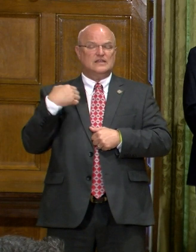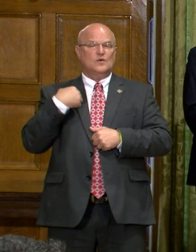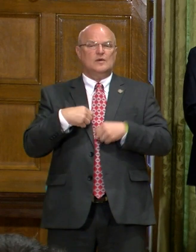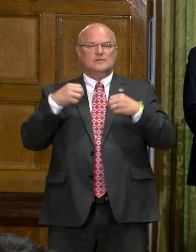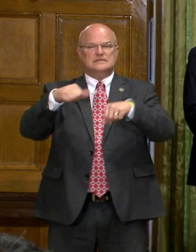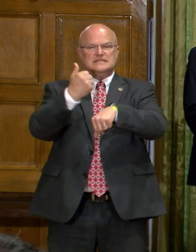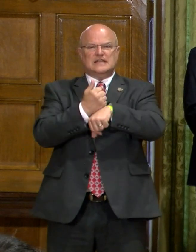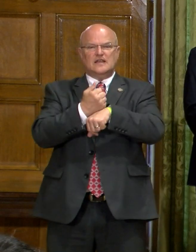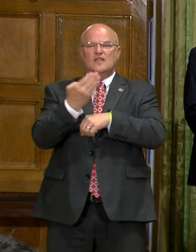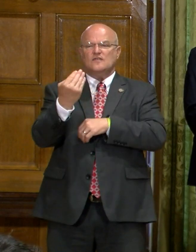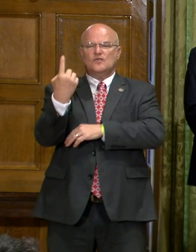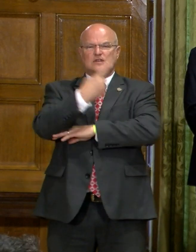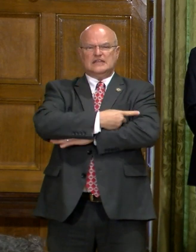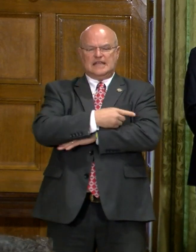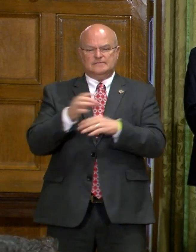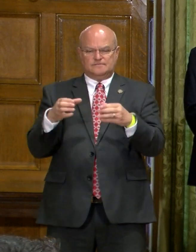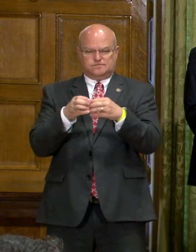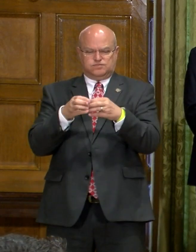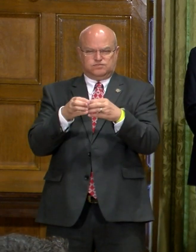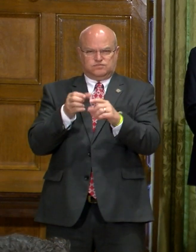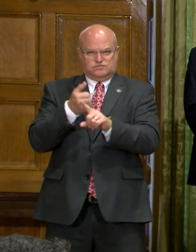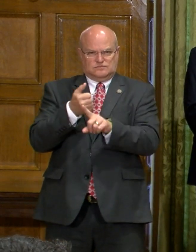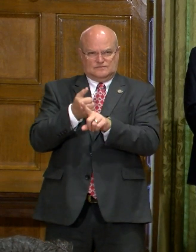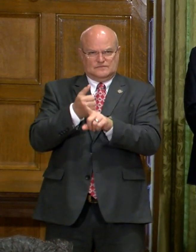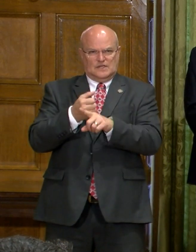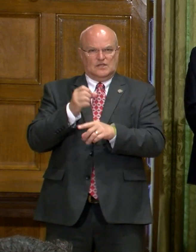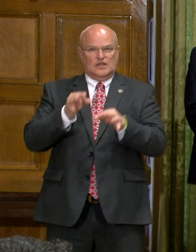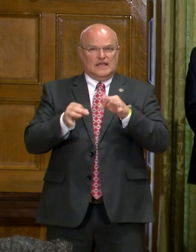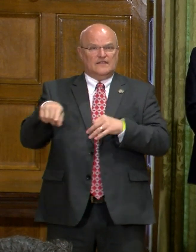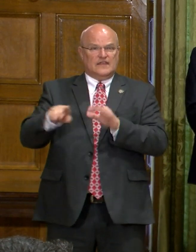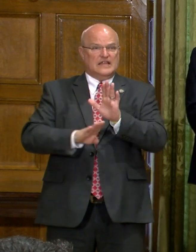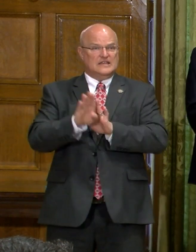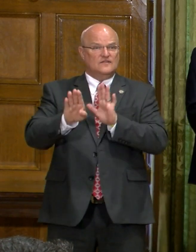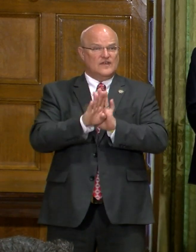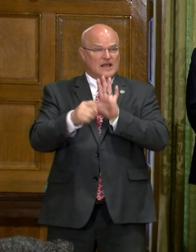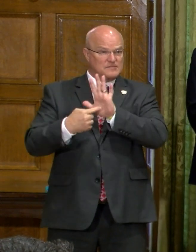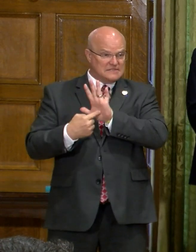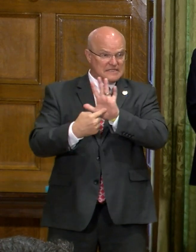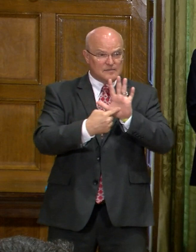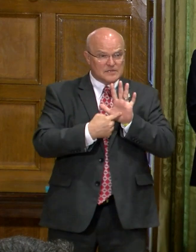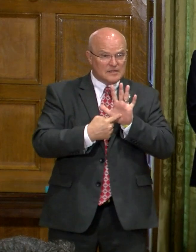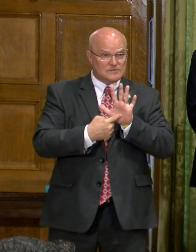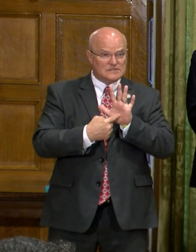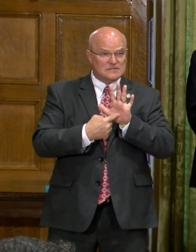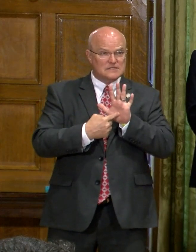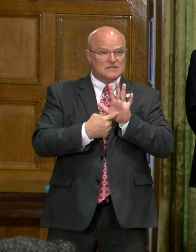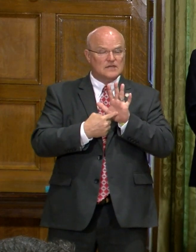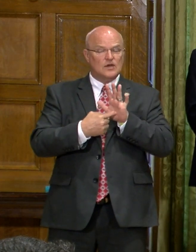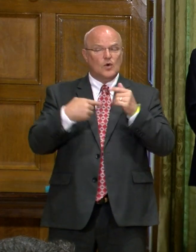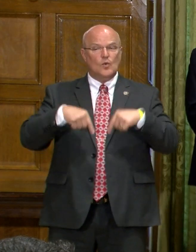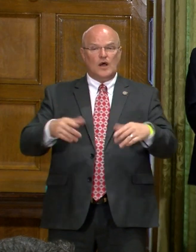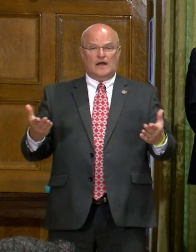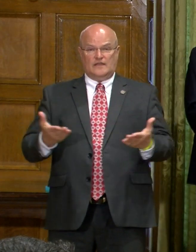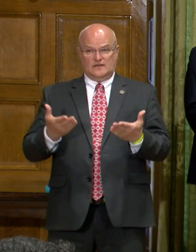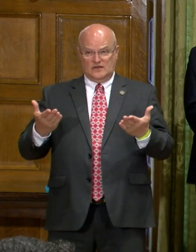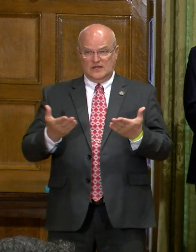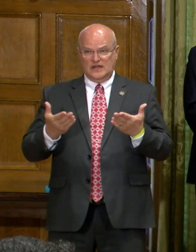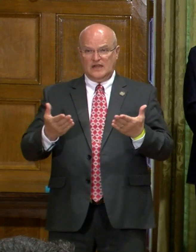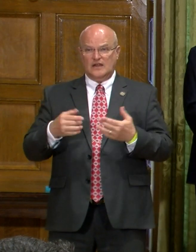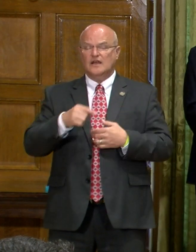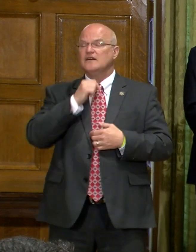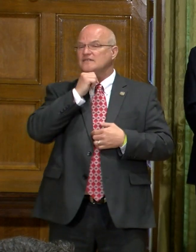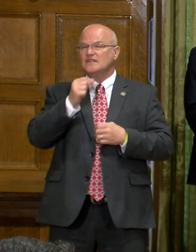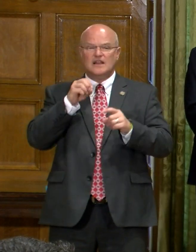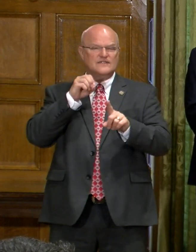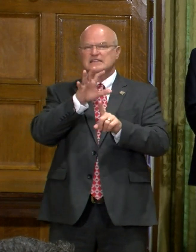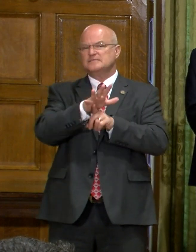put into place the 14-day self-quarantine so that if they develop symptoms while they're here, they will